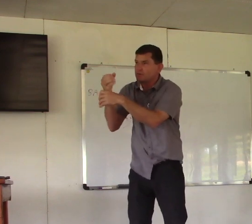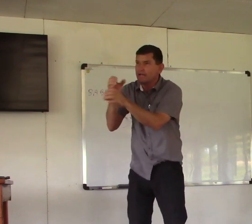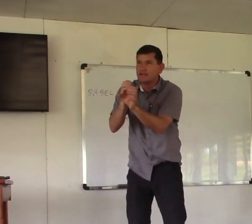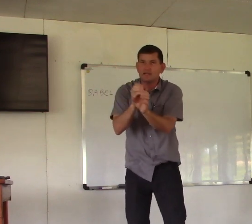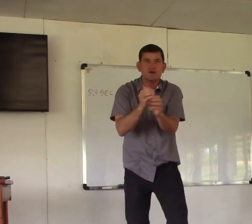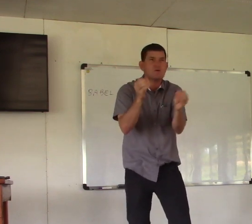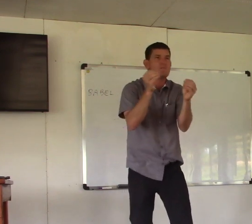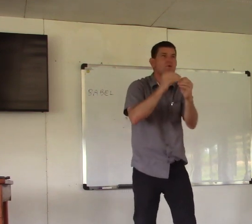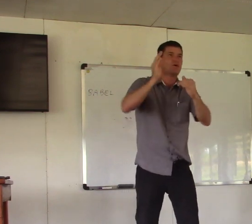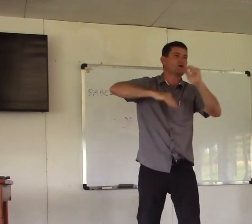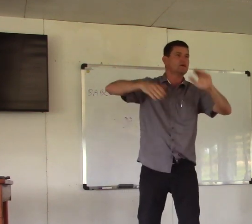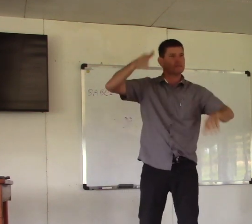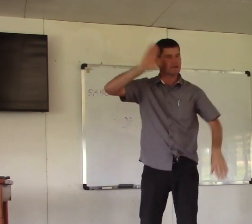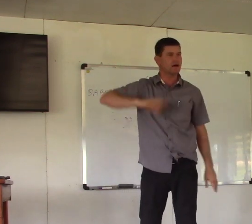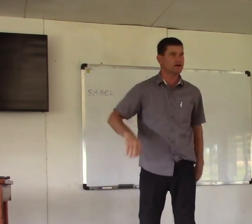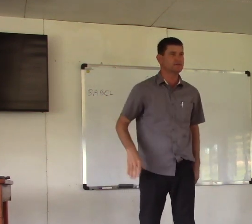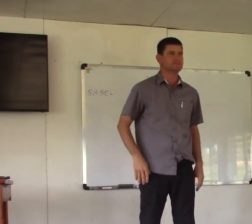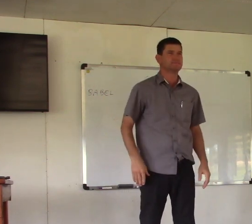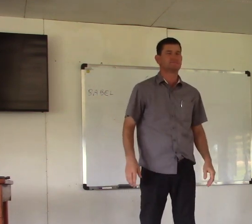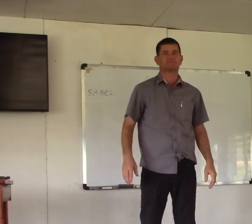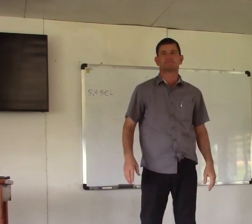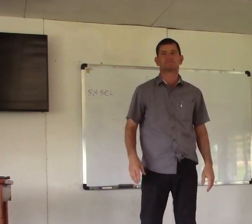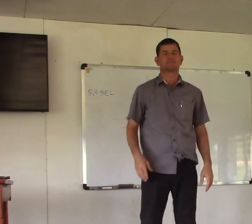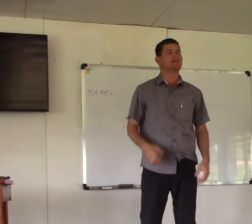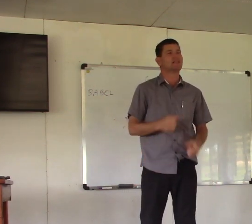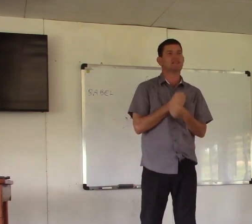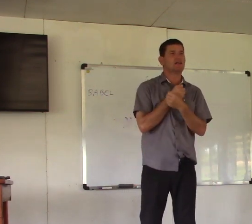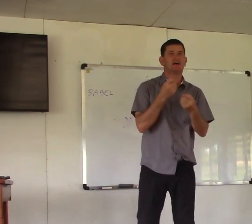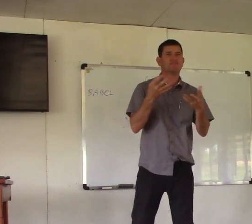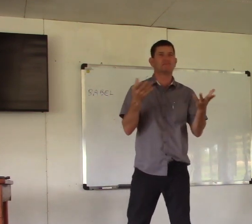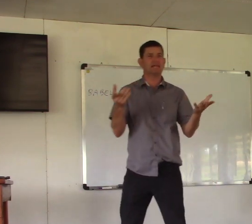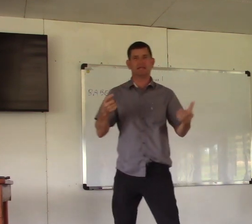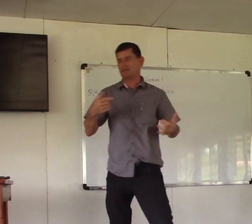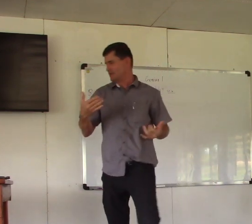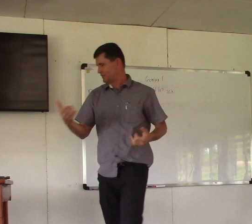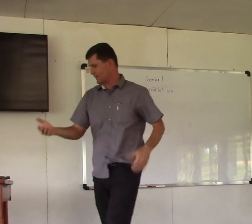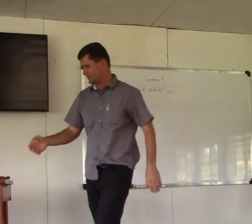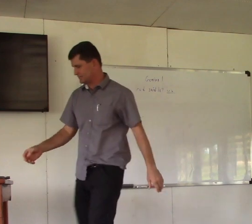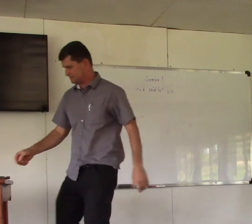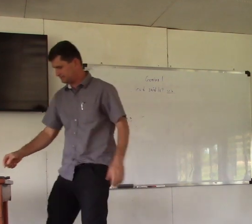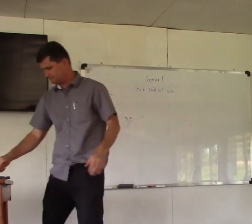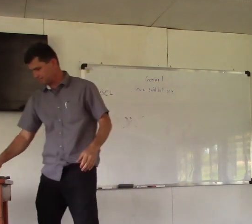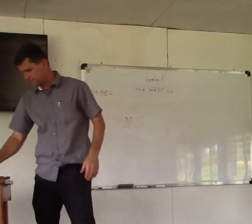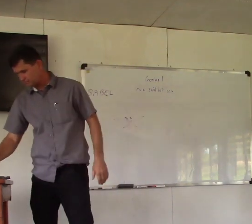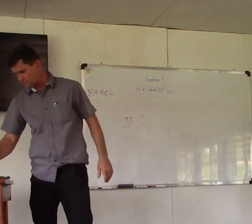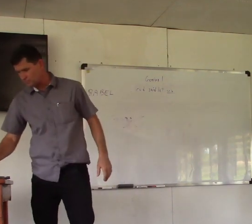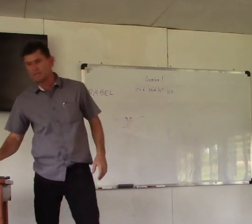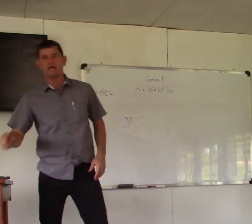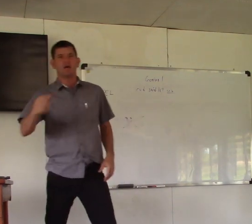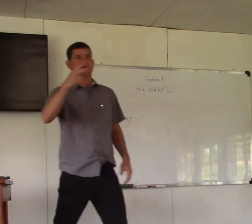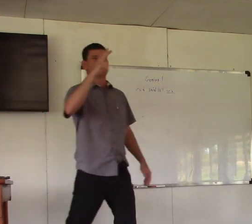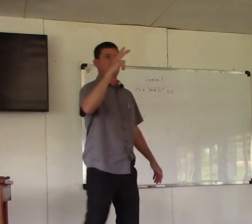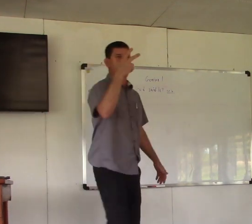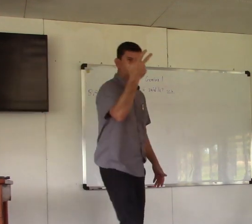created more than God. Love many things. The